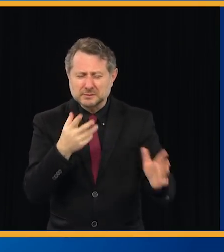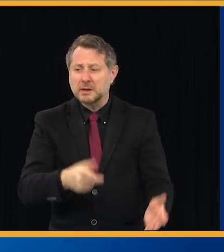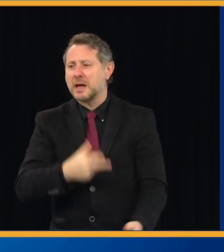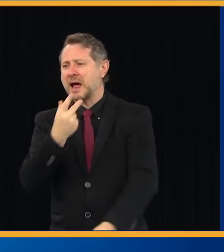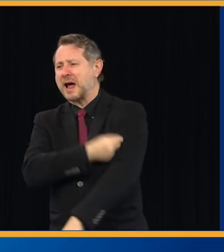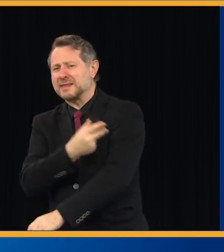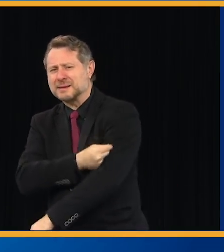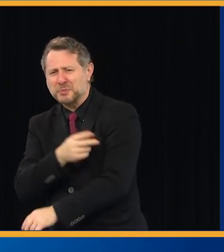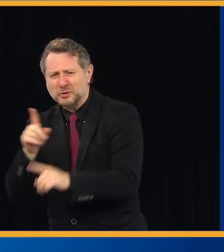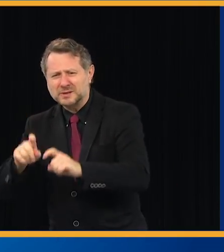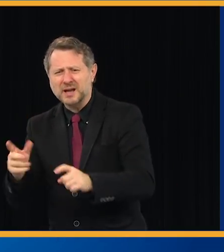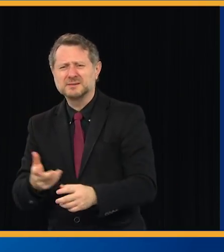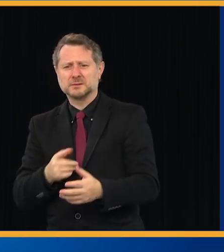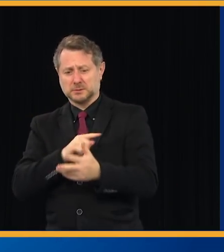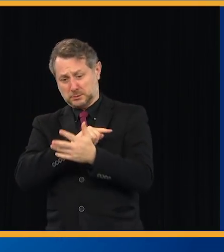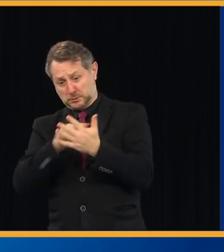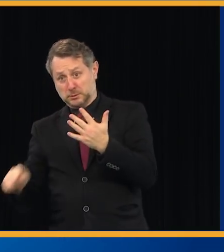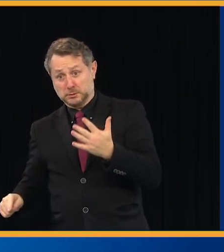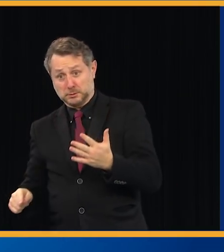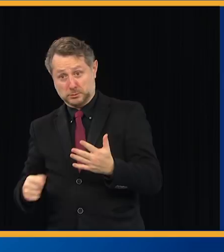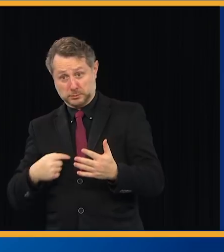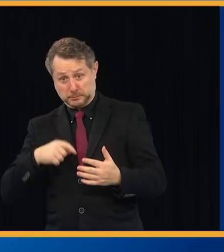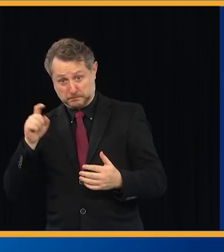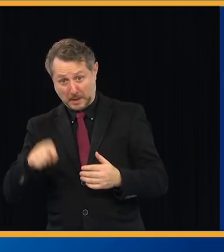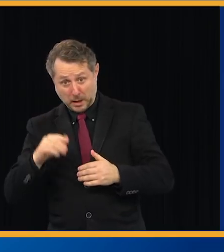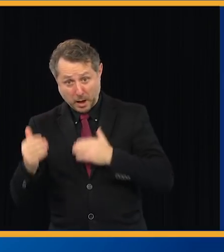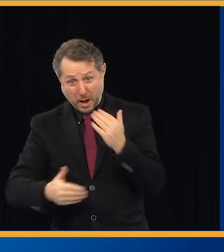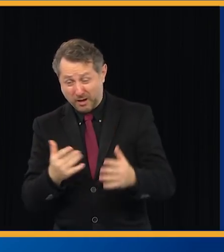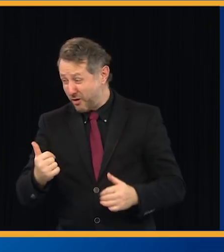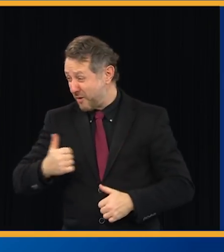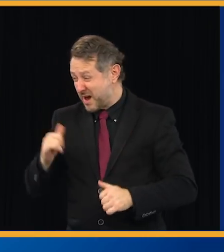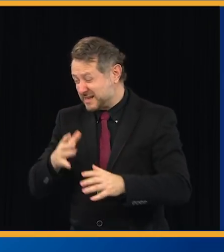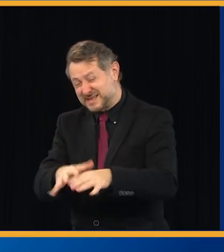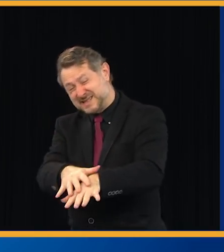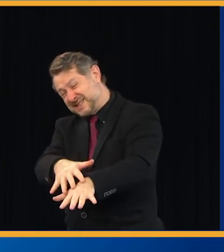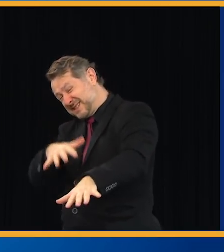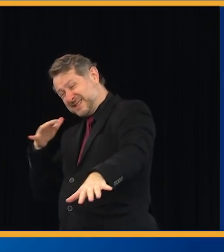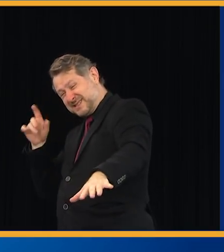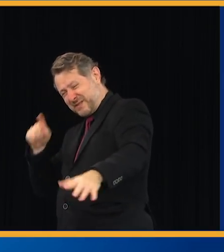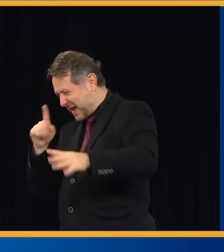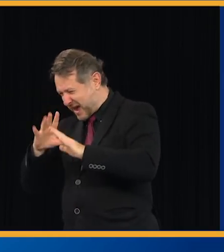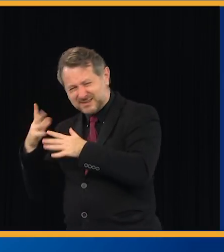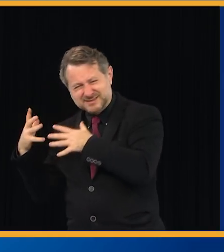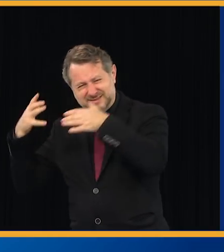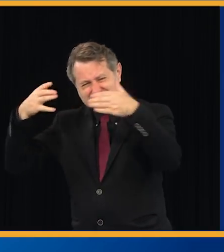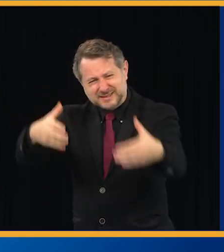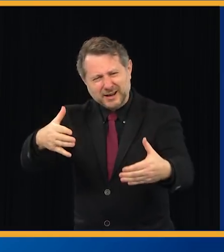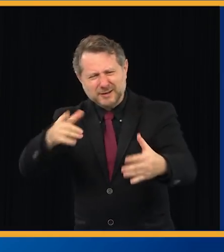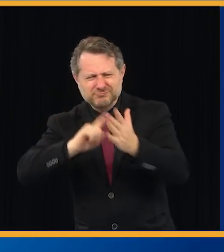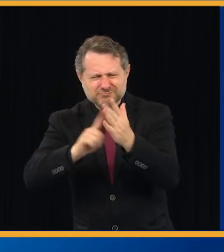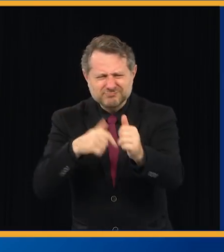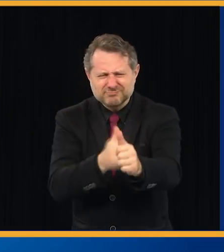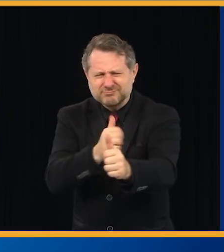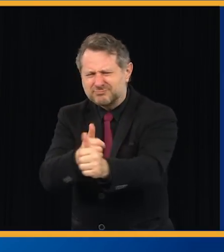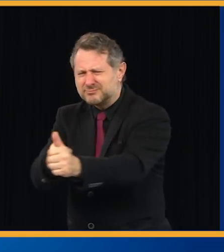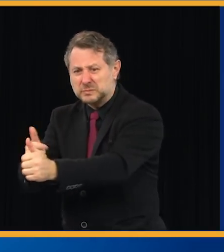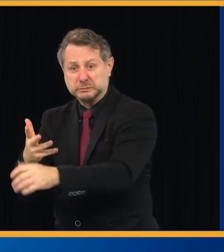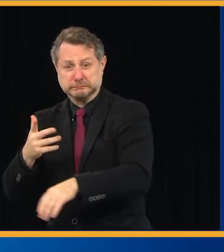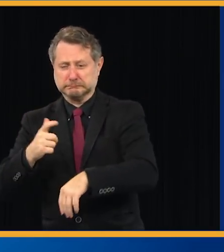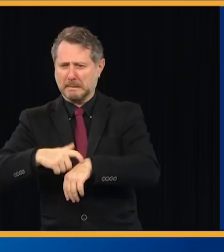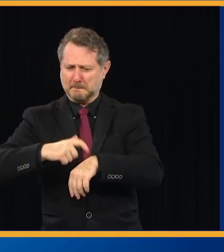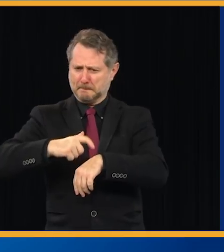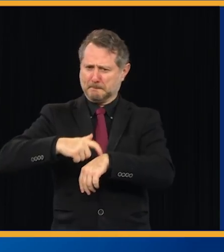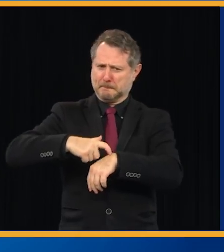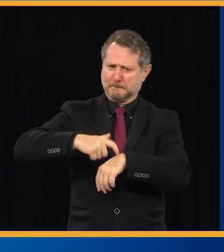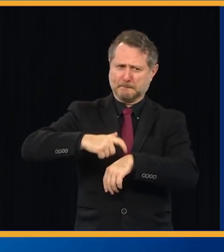do this. We're doing it for the first time ever, but how do we learn and institutionalize it? Yes, we have to do this